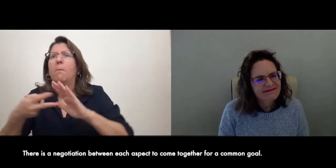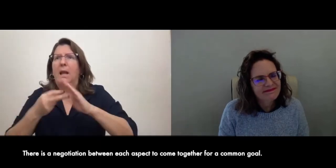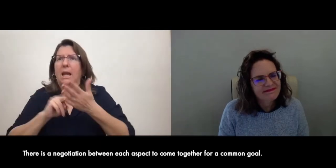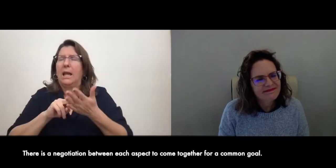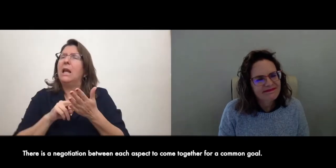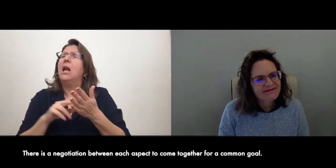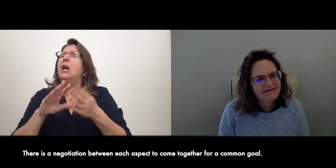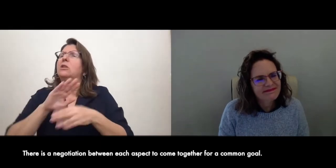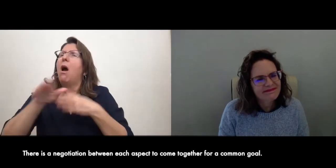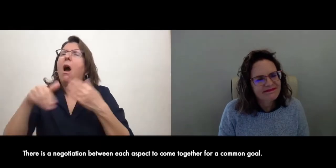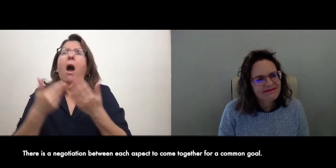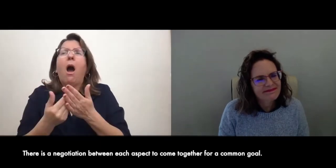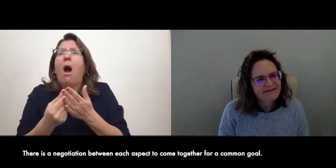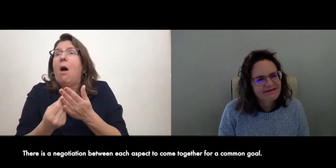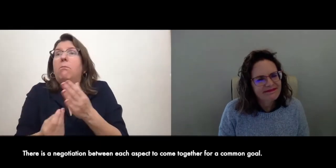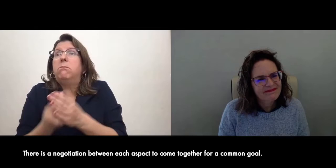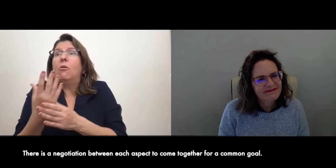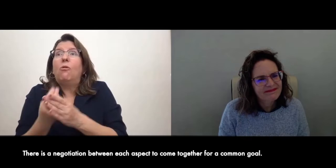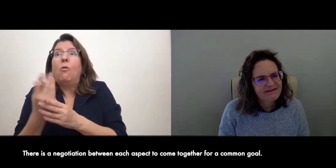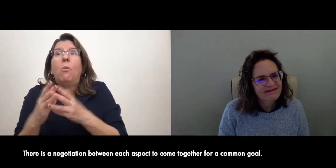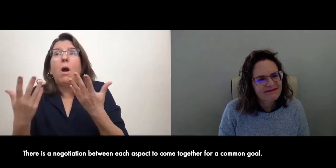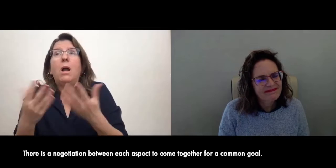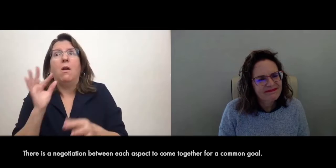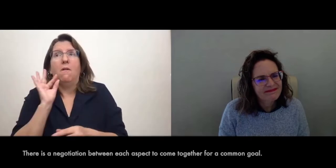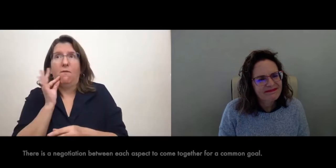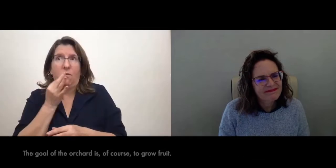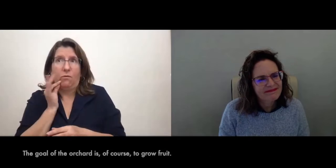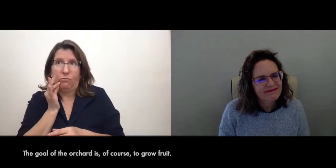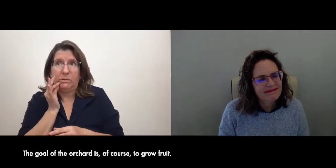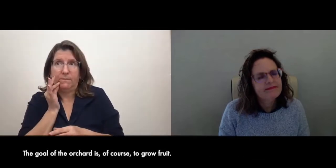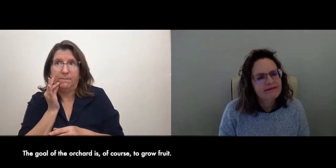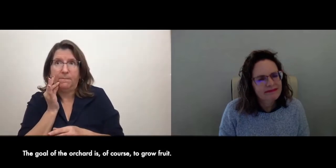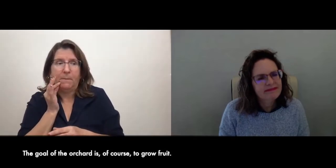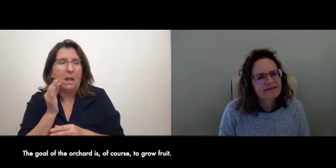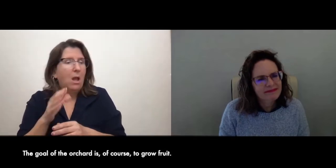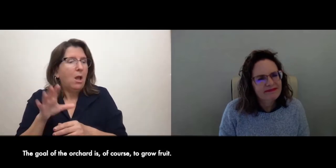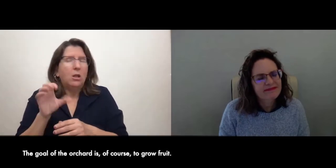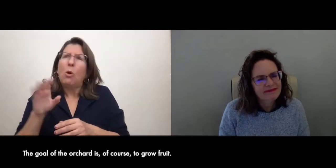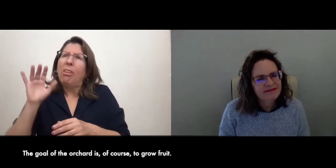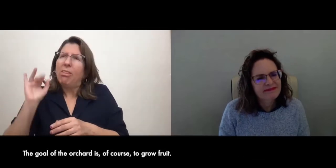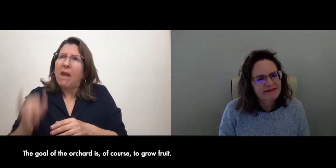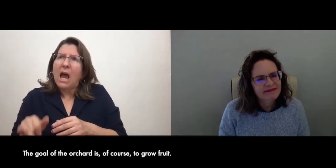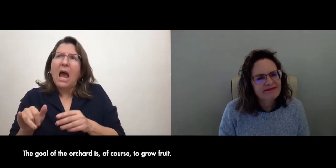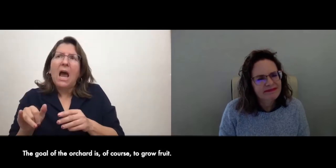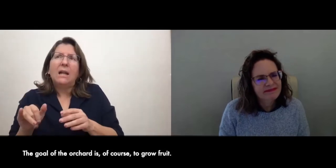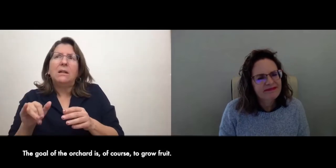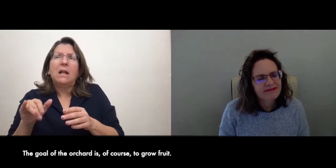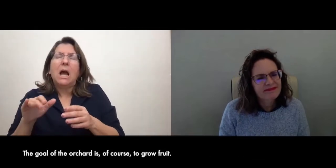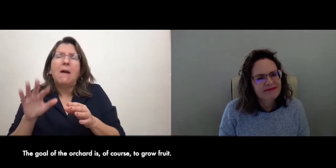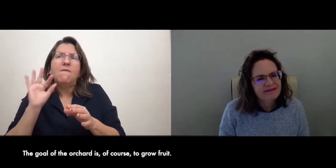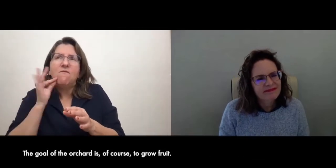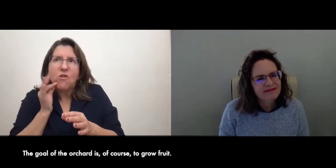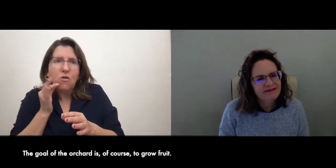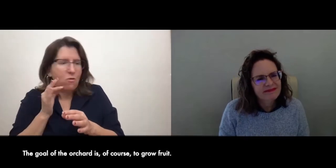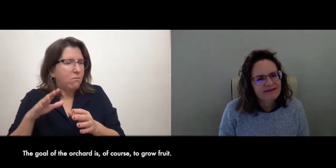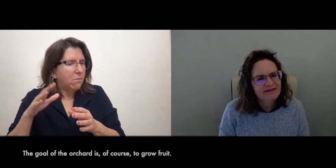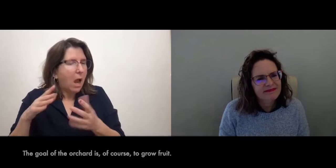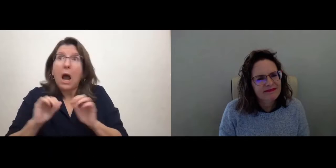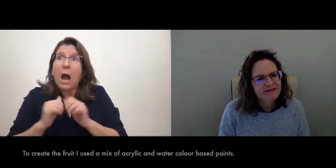aspect to come together for a common goal. The goal of the orchard is, of course, to grow